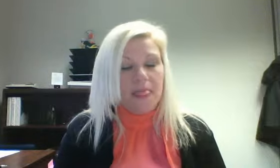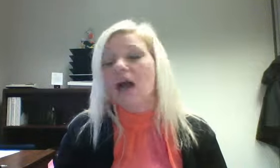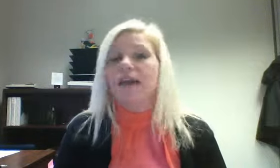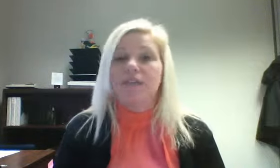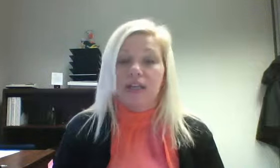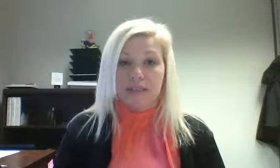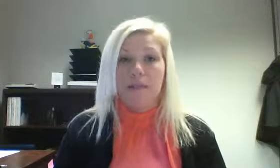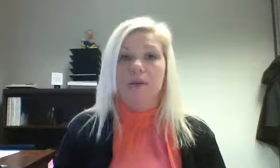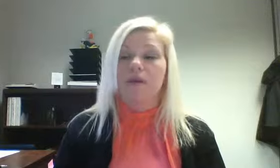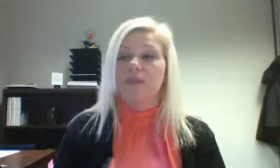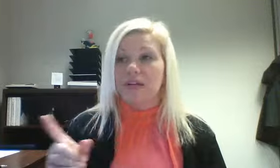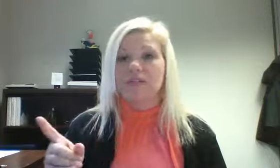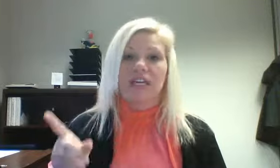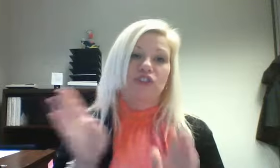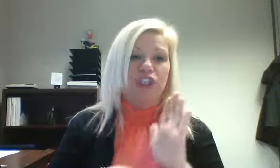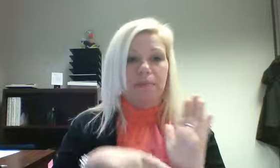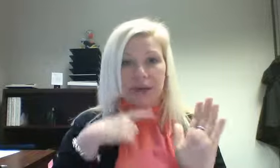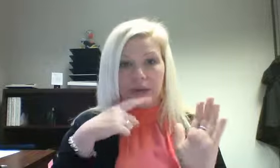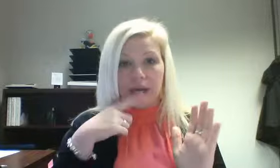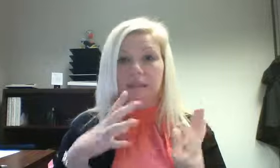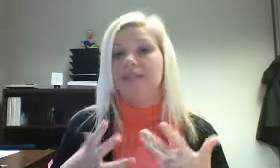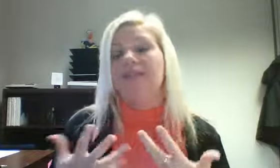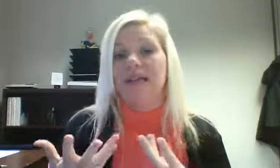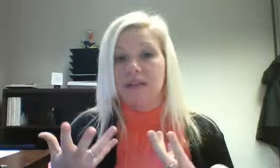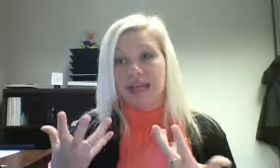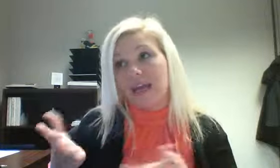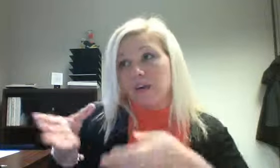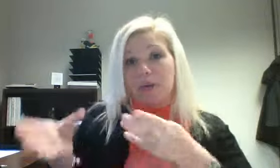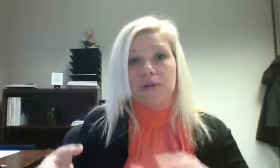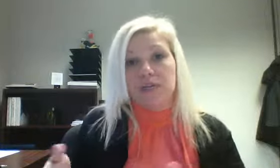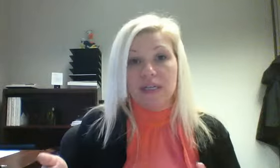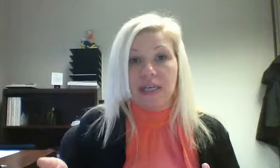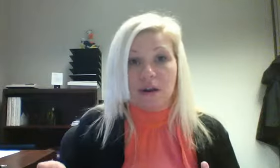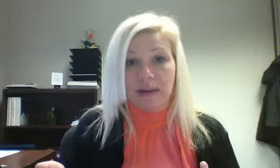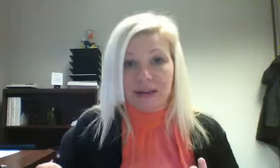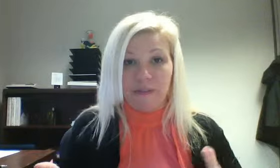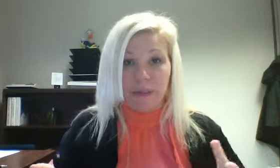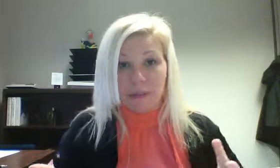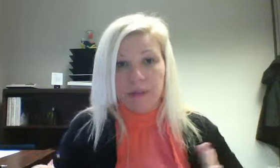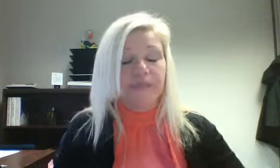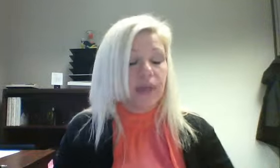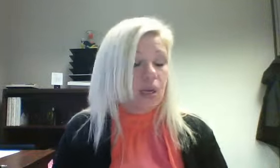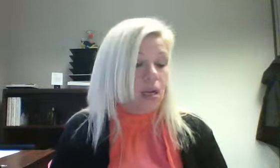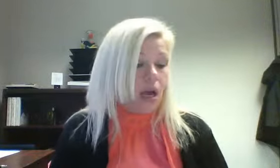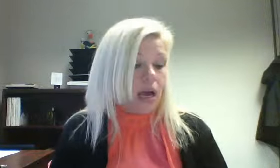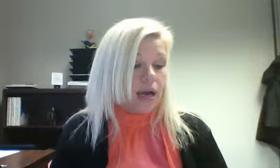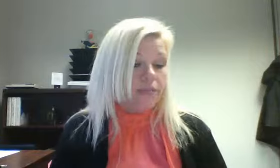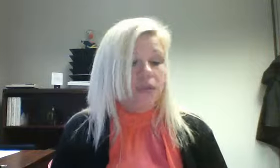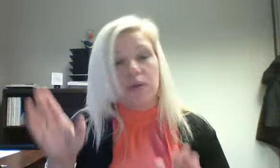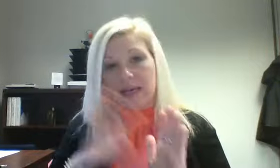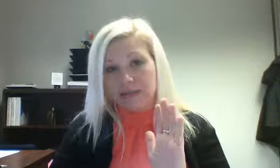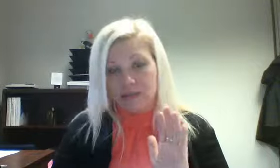I'll give you an example. They'll say cheap hearing. It means that that hearing person doesn't care about deaf people. So that's